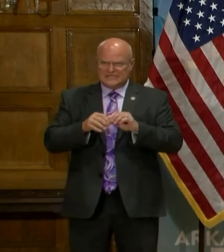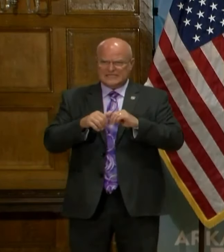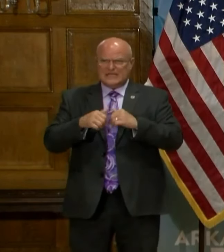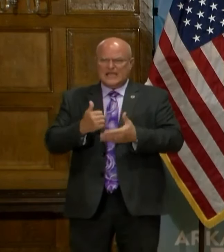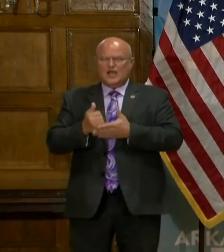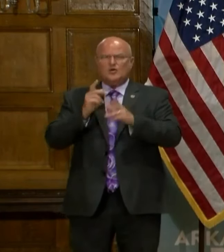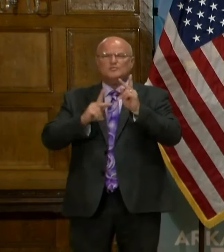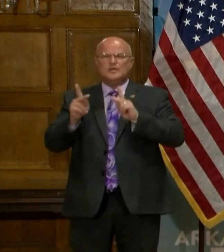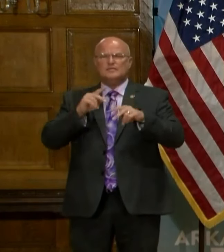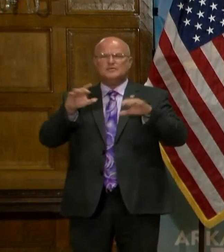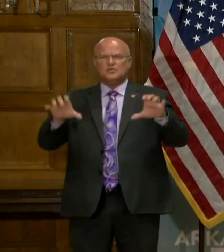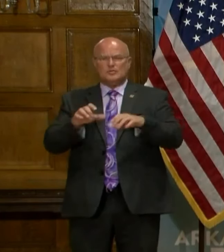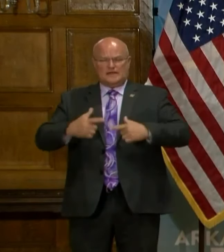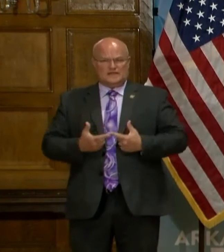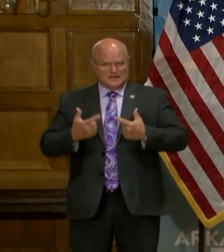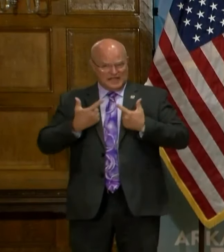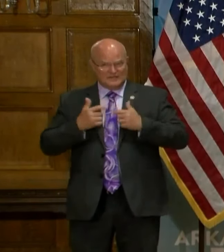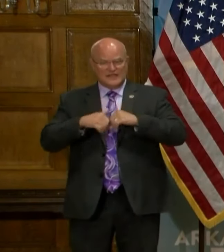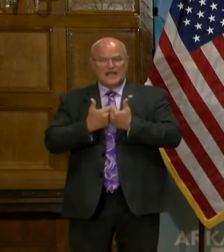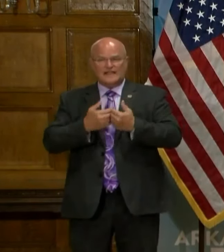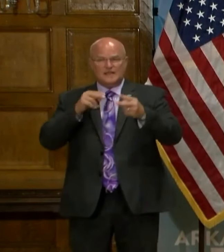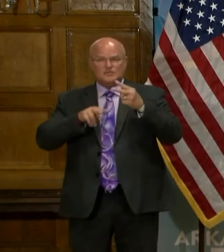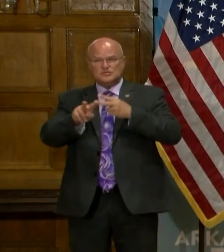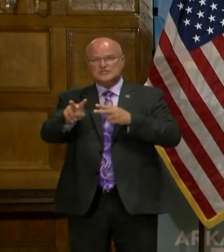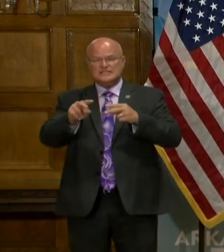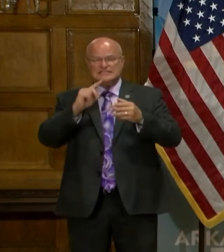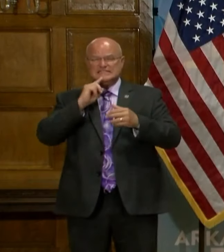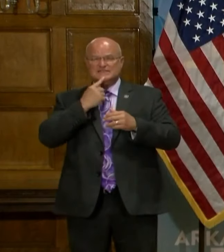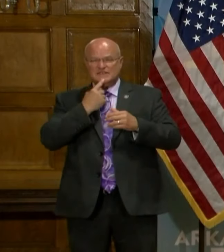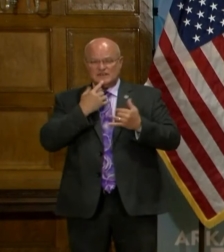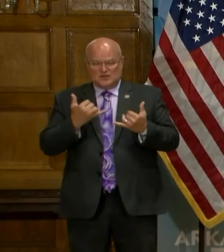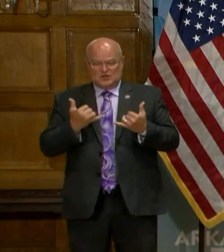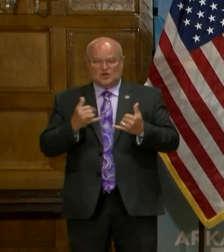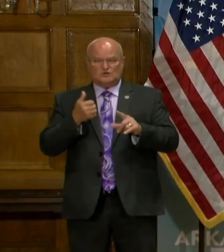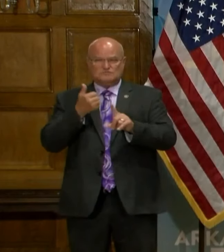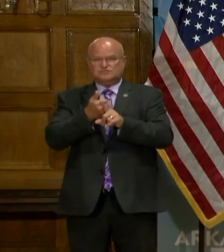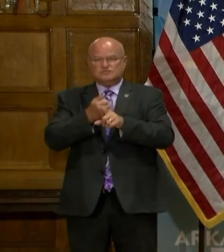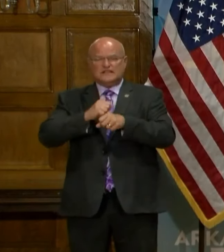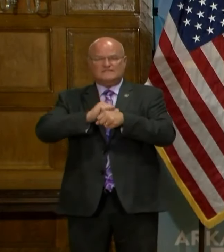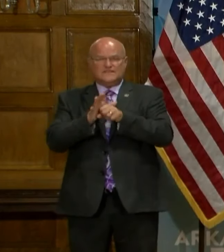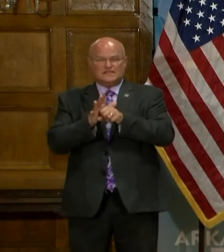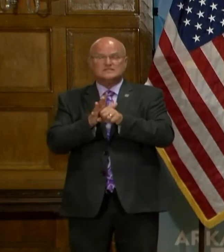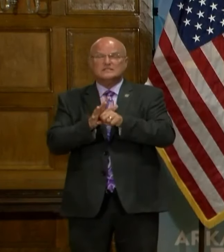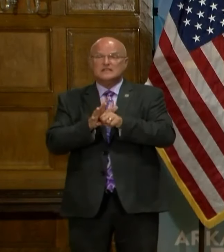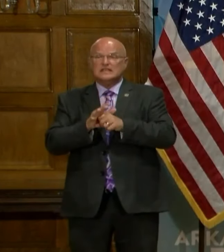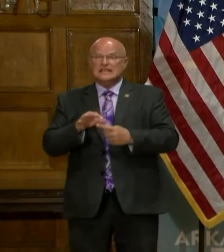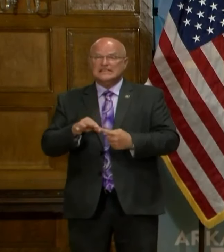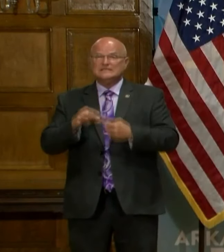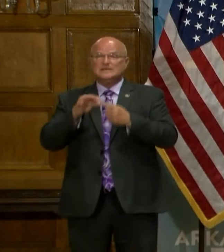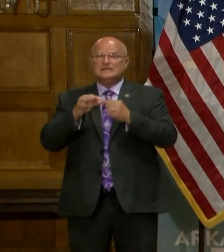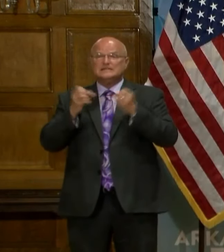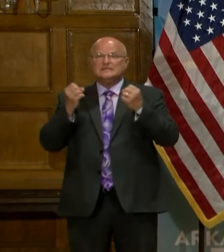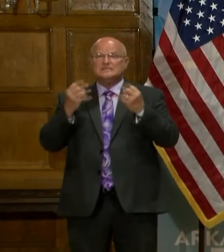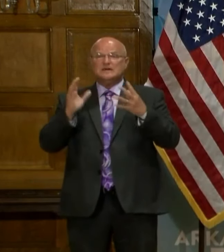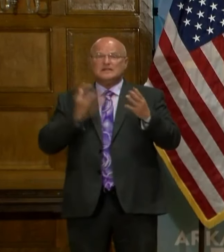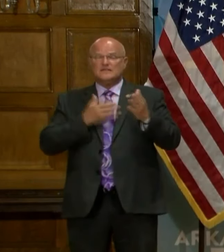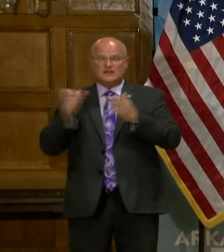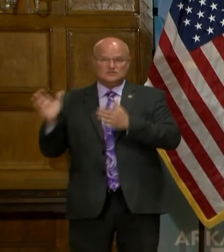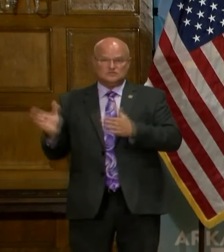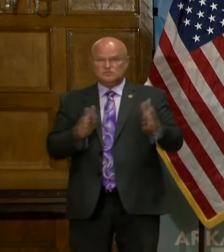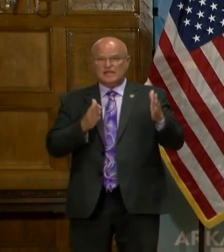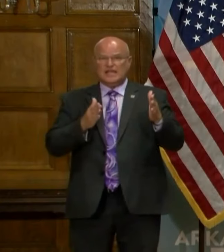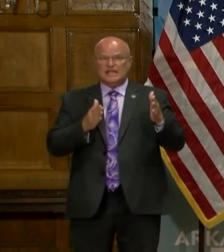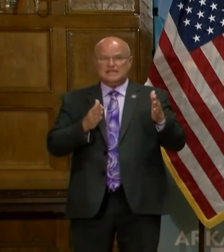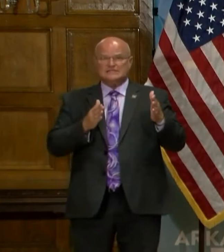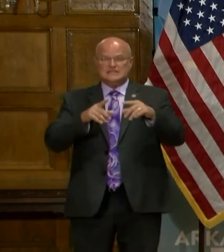how individuals go about their lives and how they perceive the severity of the current wave of infections, especially since much of our current strategy